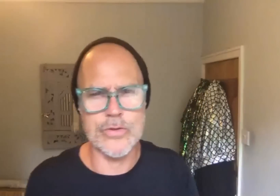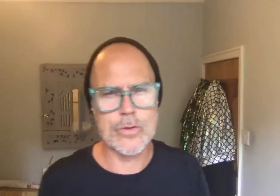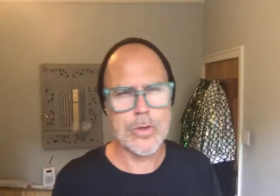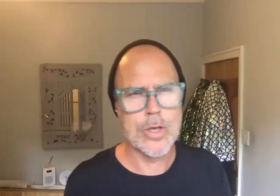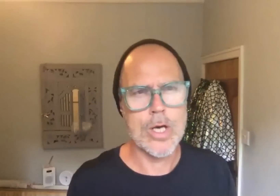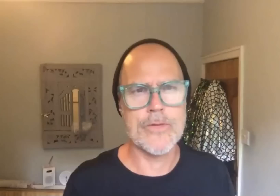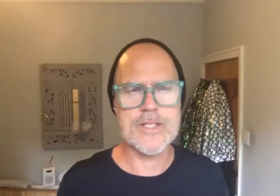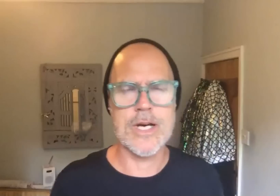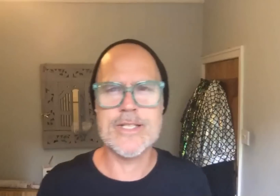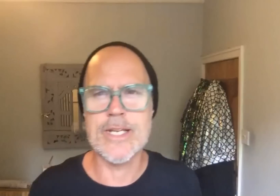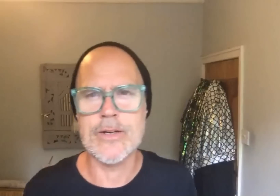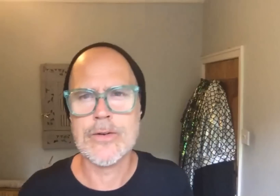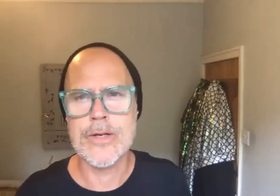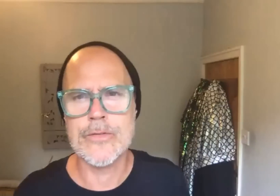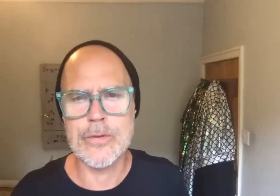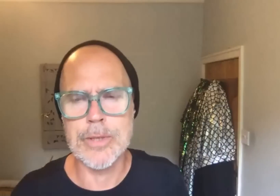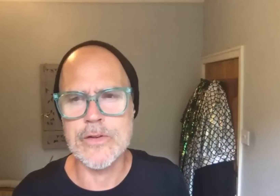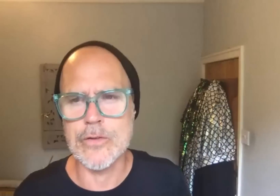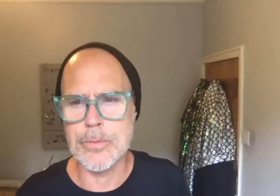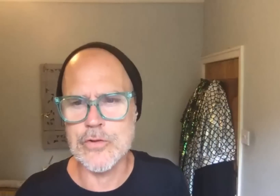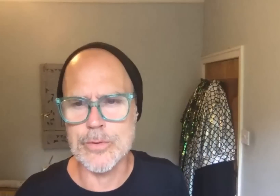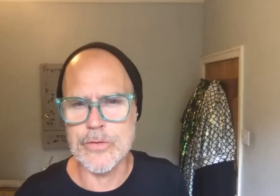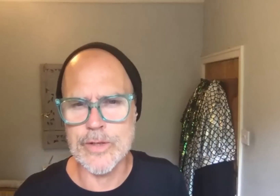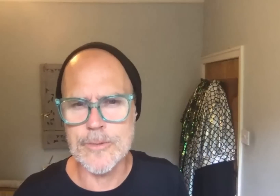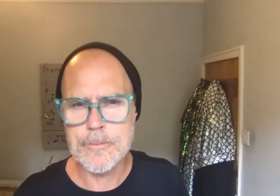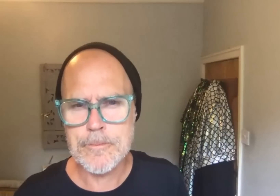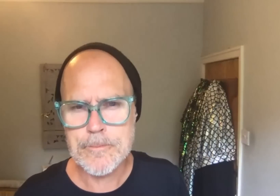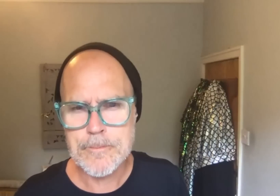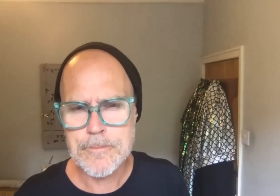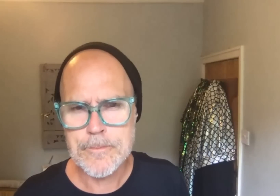hold of this idea of disability as opportunity.